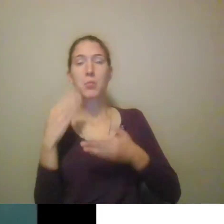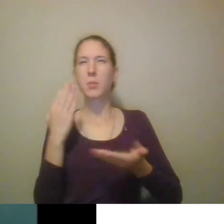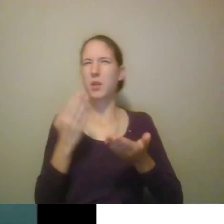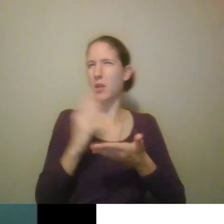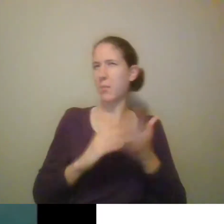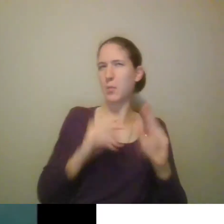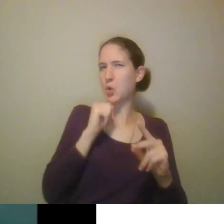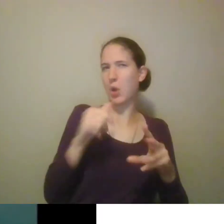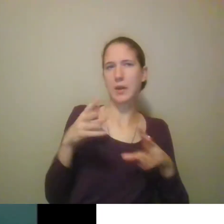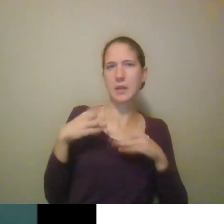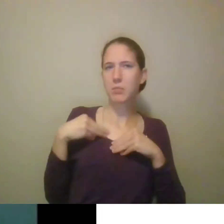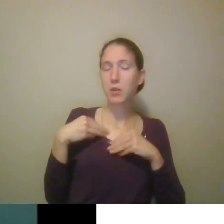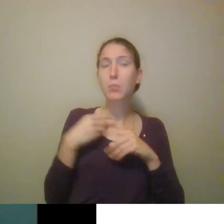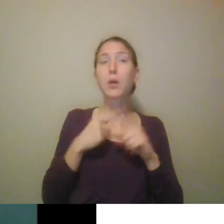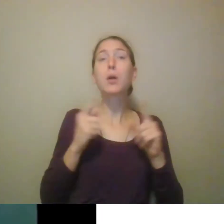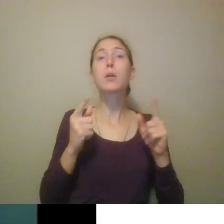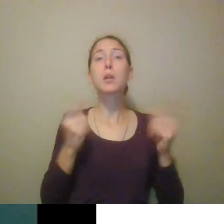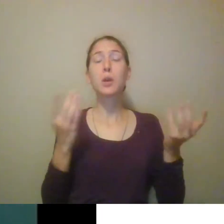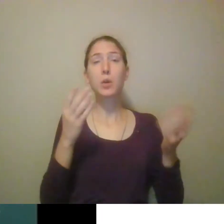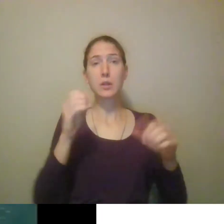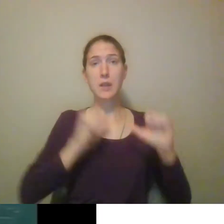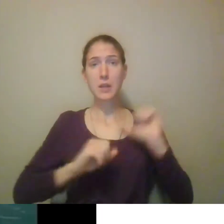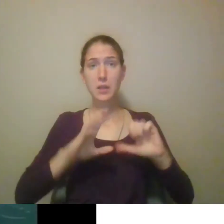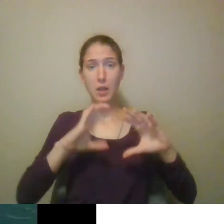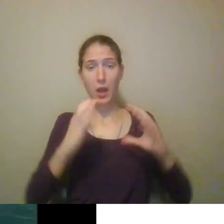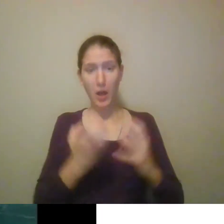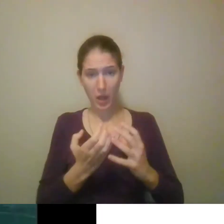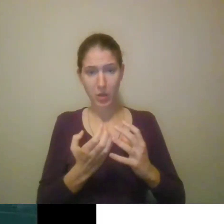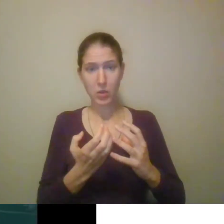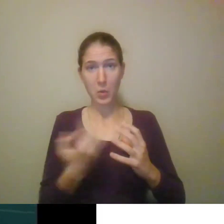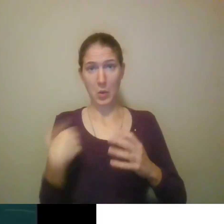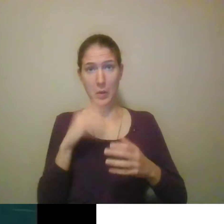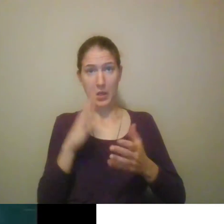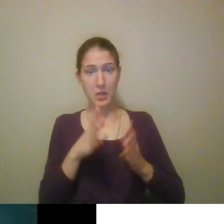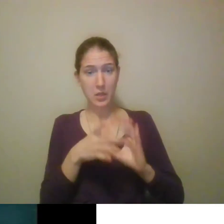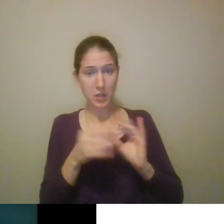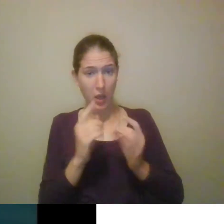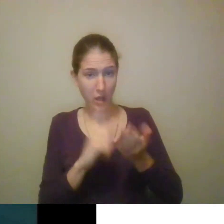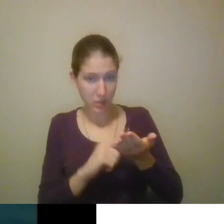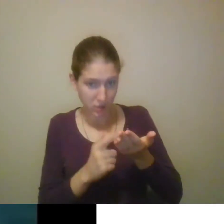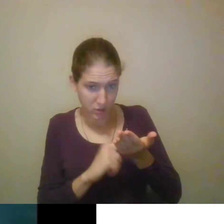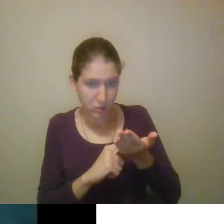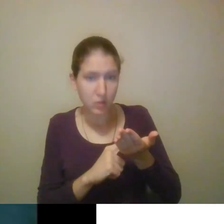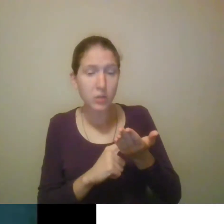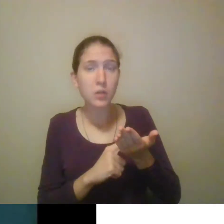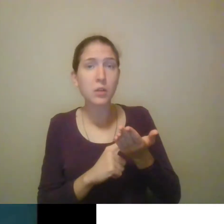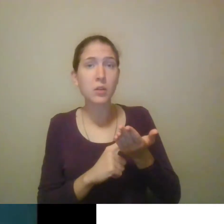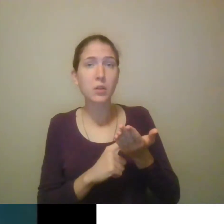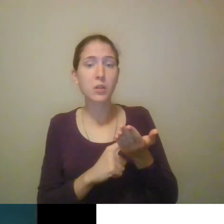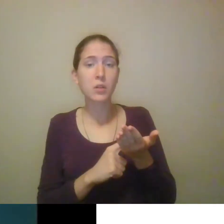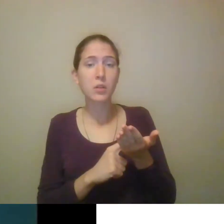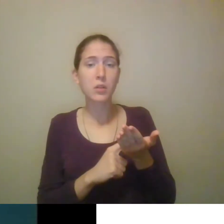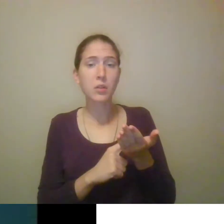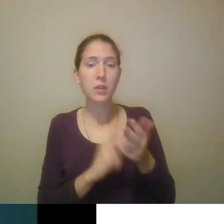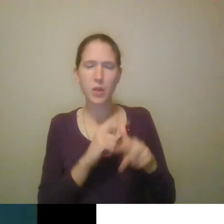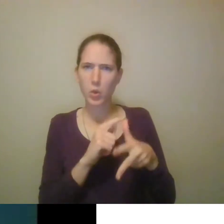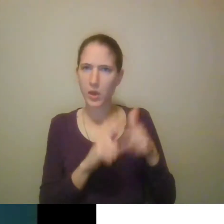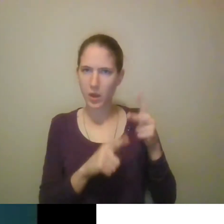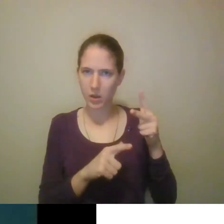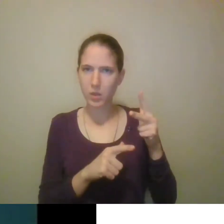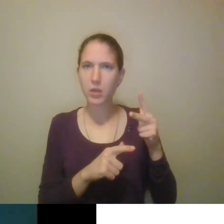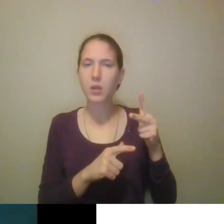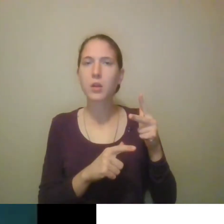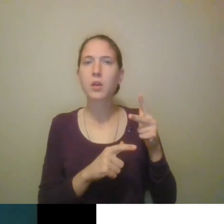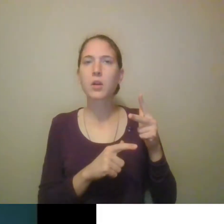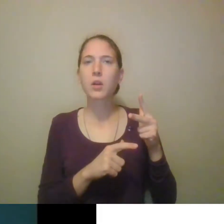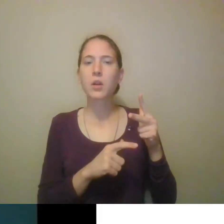not, but at least in science class, at least for what we're going to discuss, this is the idea that we base our working with